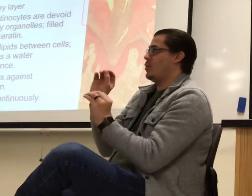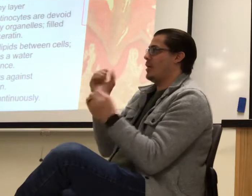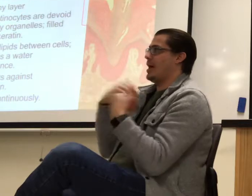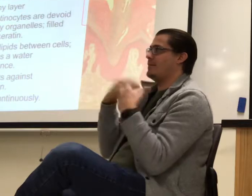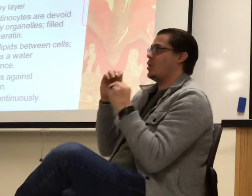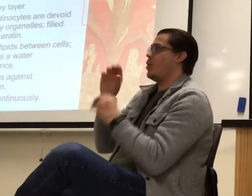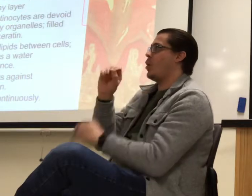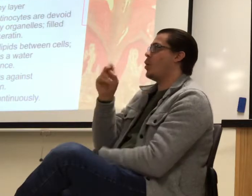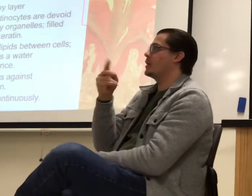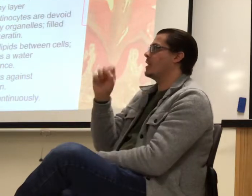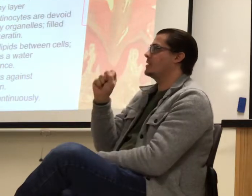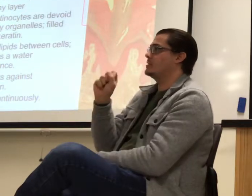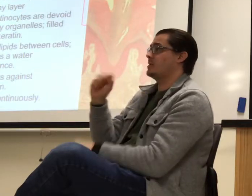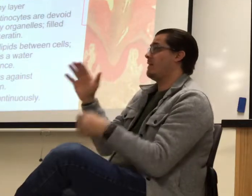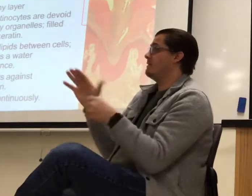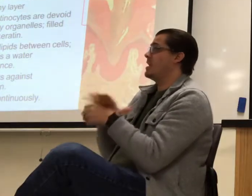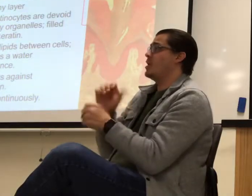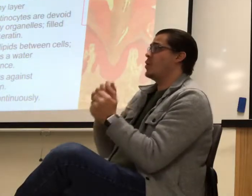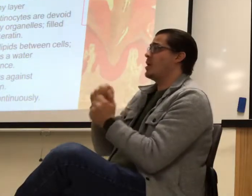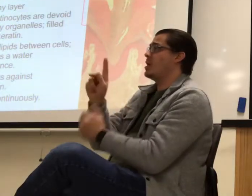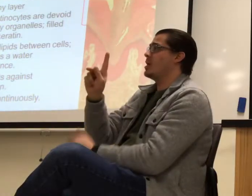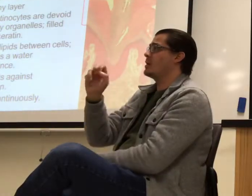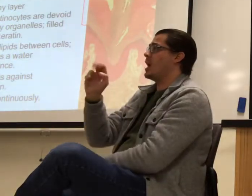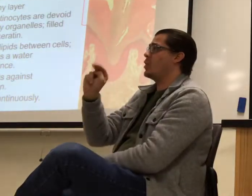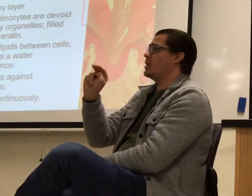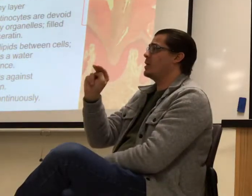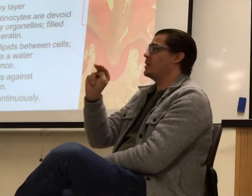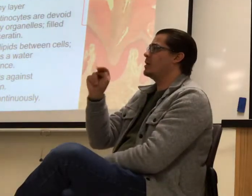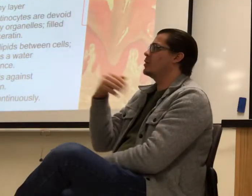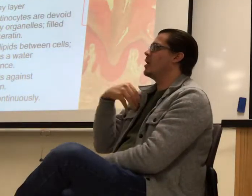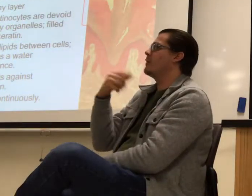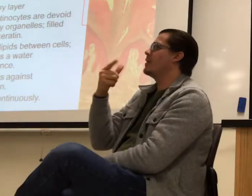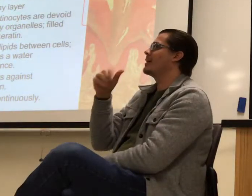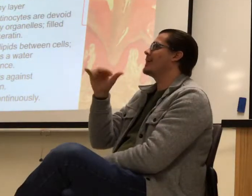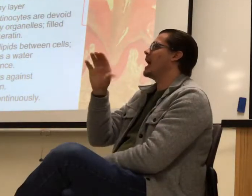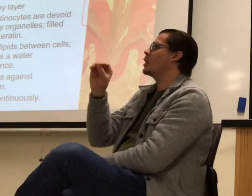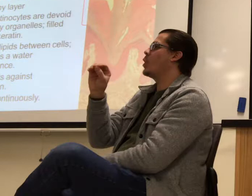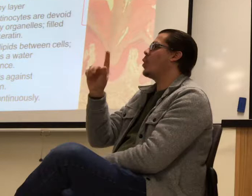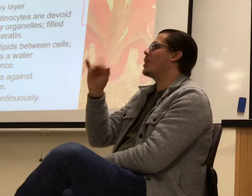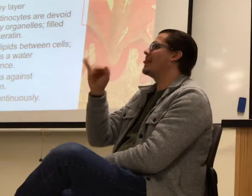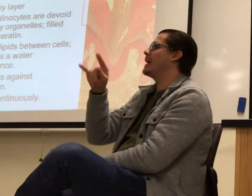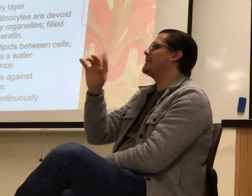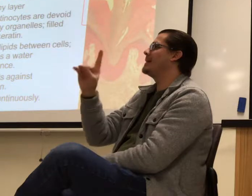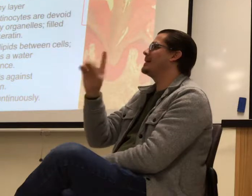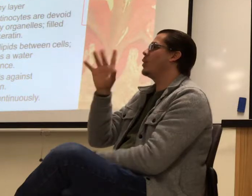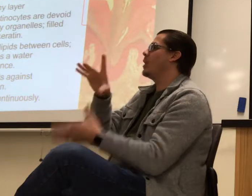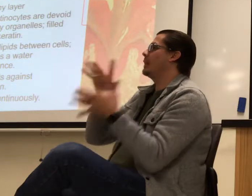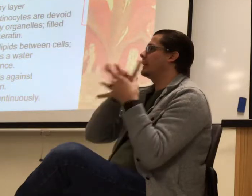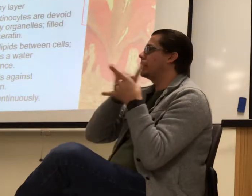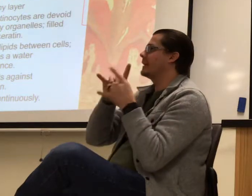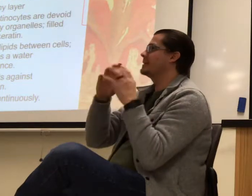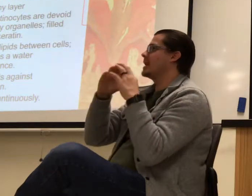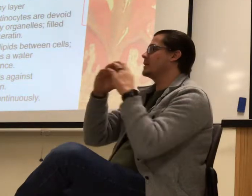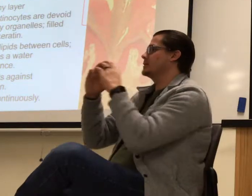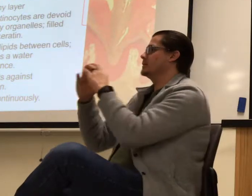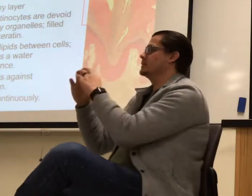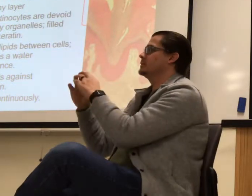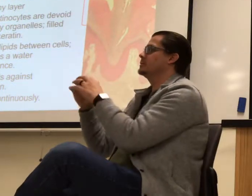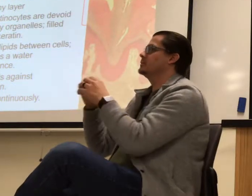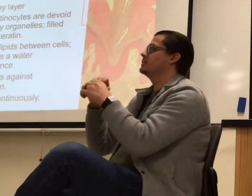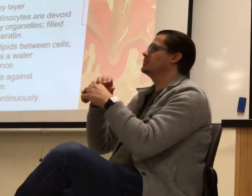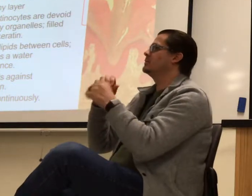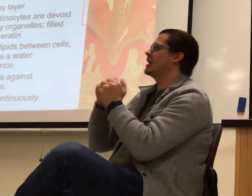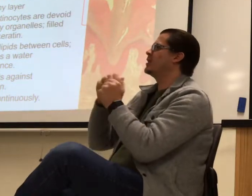organelles. They're just filled with keratin, and you have glycolipids that link the cells together to create